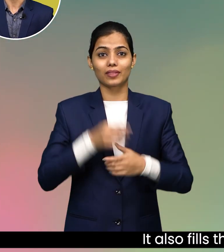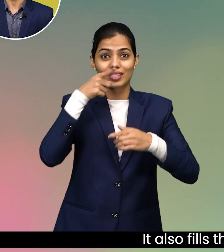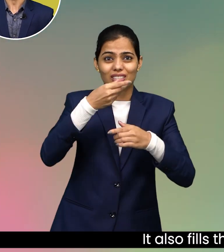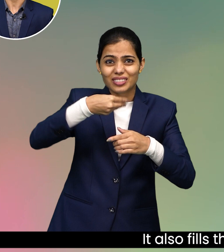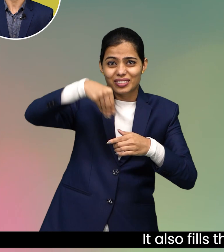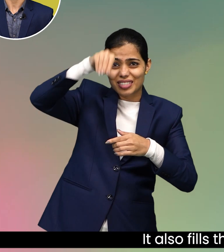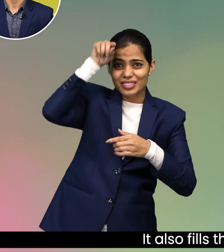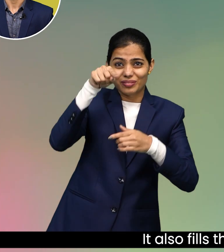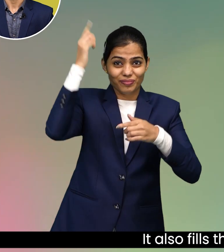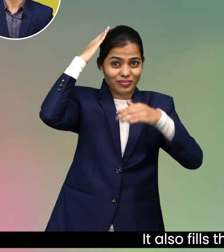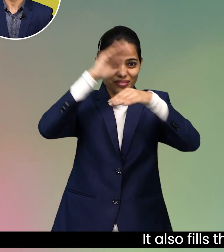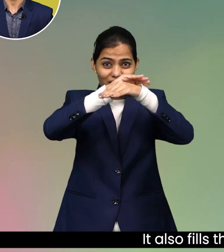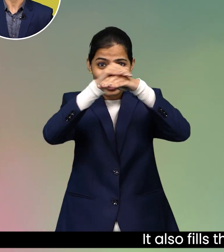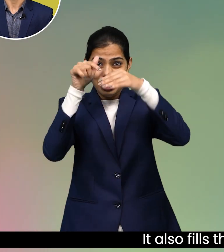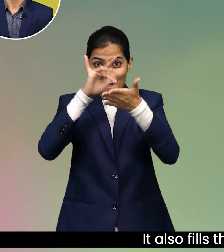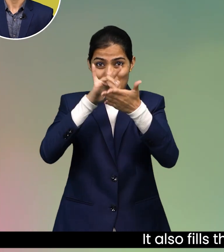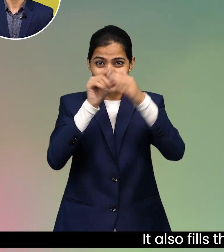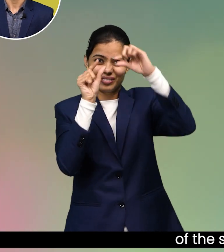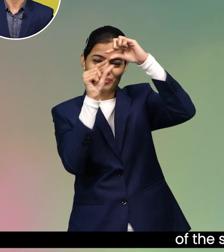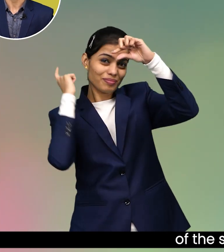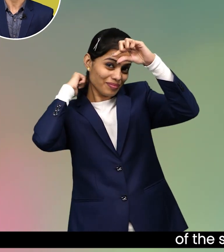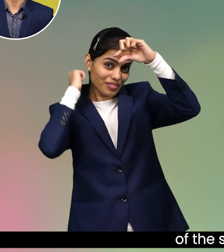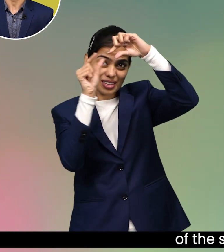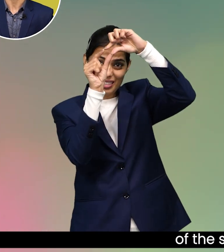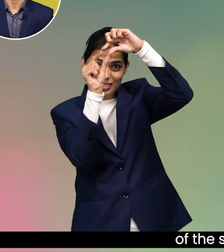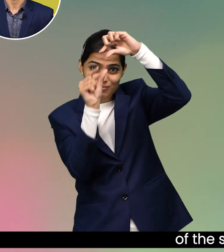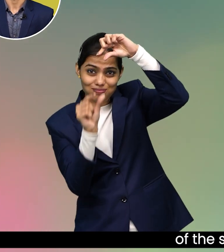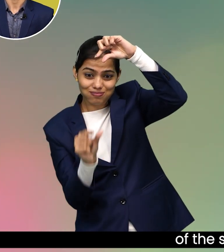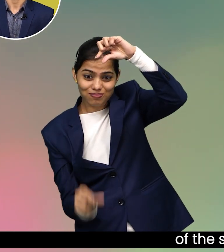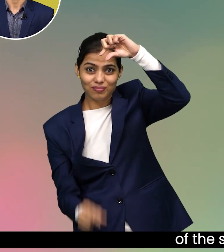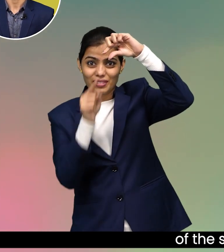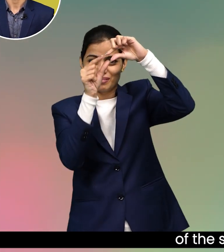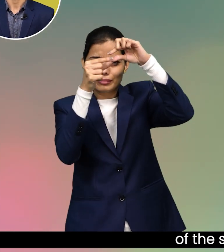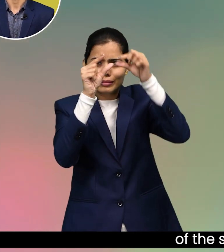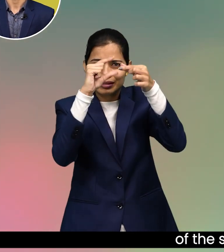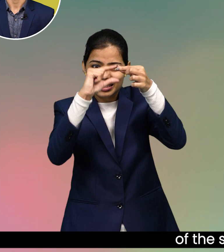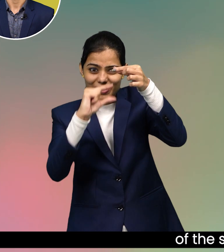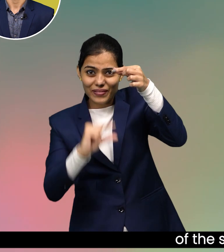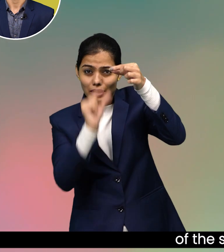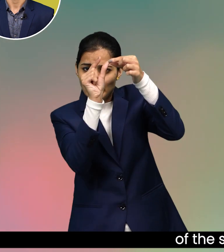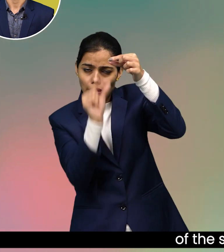It also fills the central canal of the spinal cord.